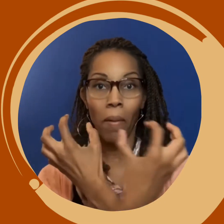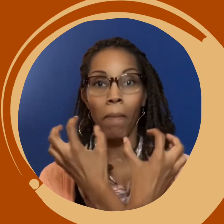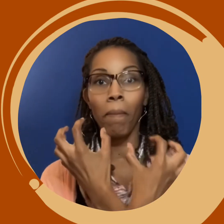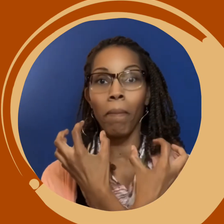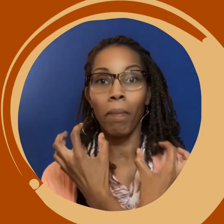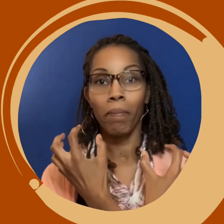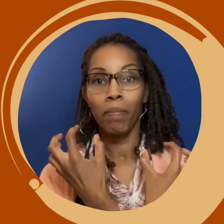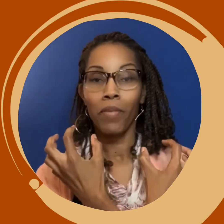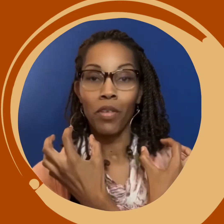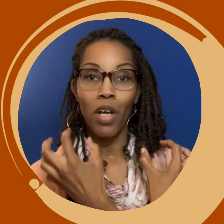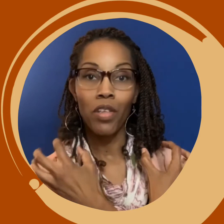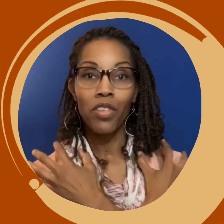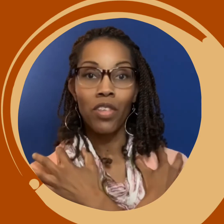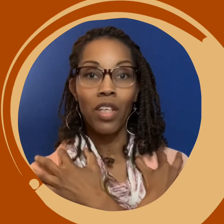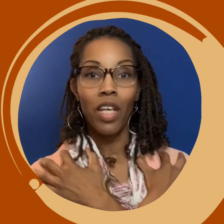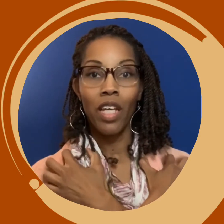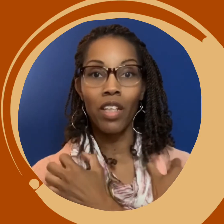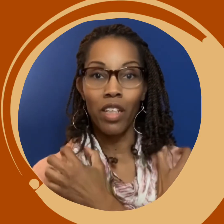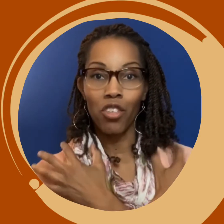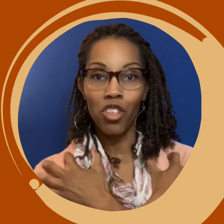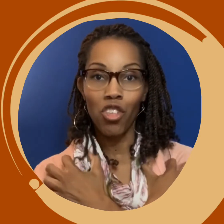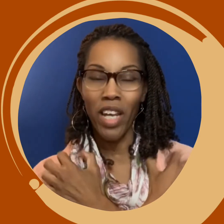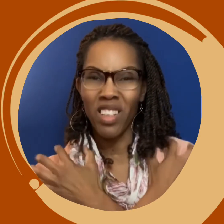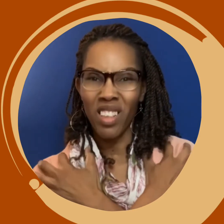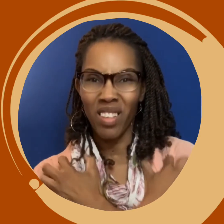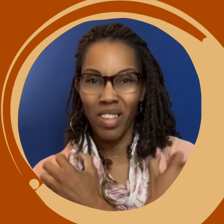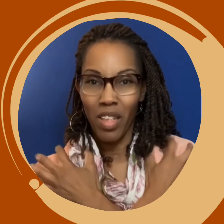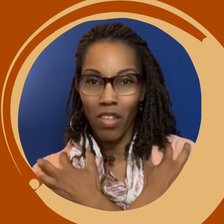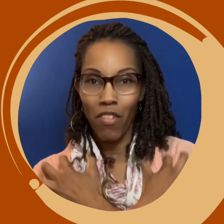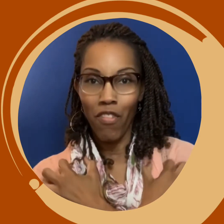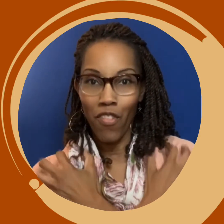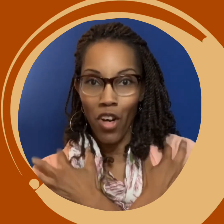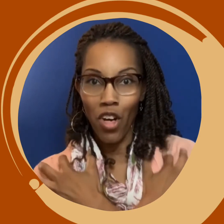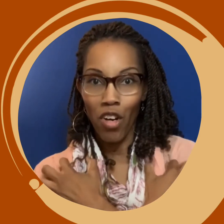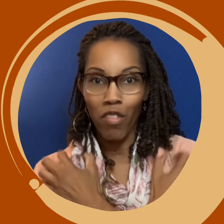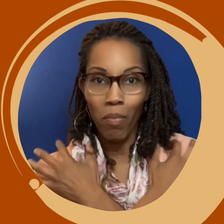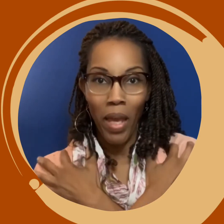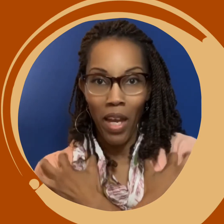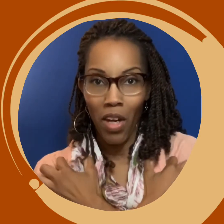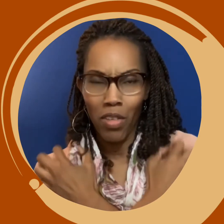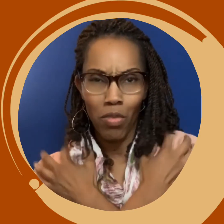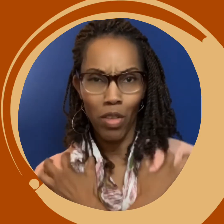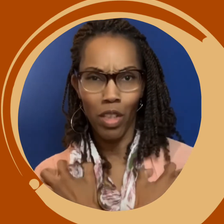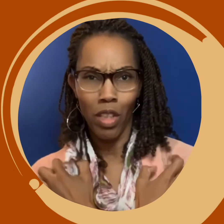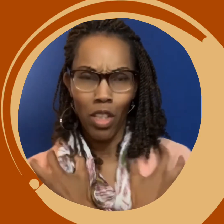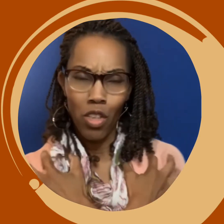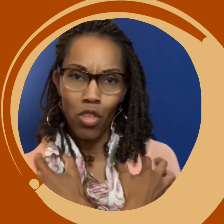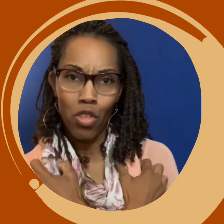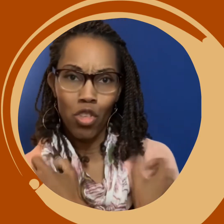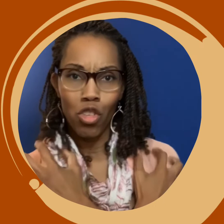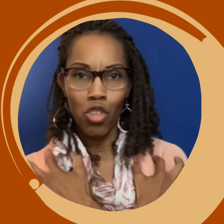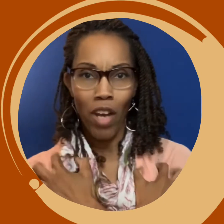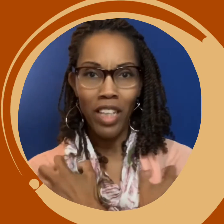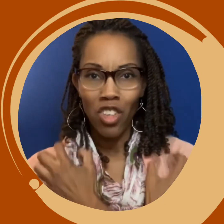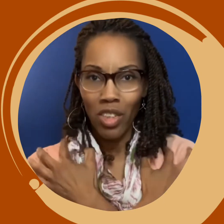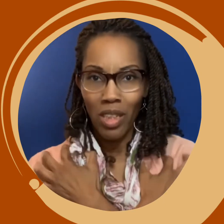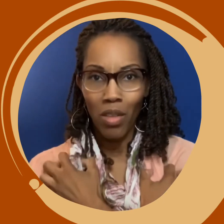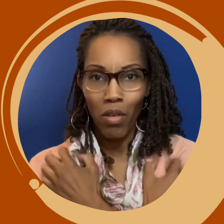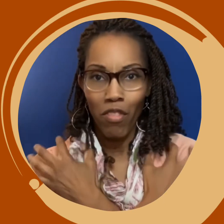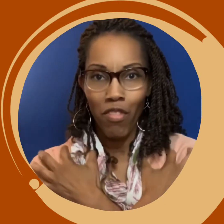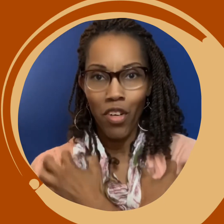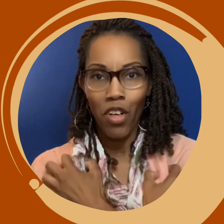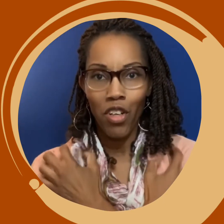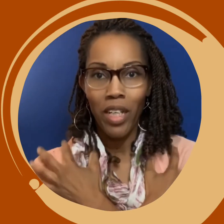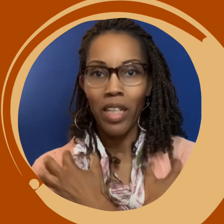claws, cross, and like you're scratching. The fur of a bear is really scratchy